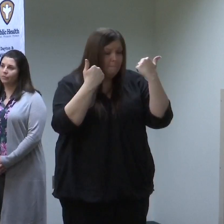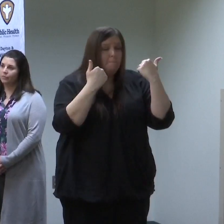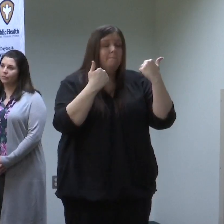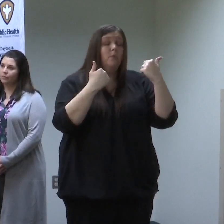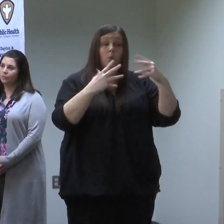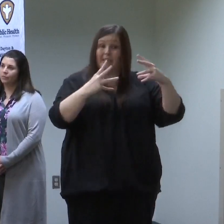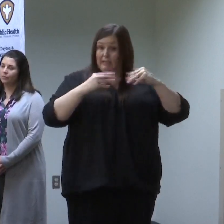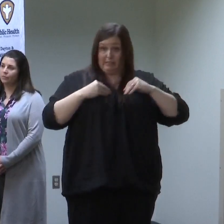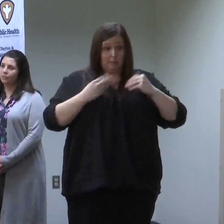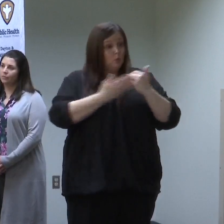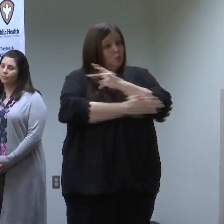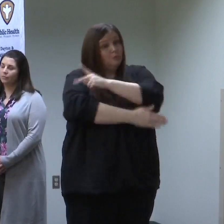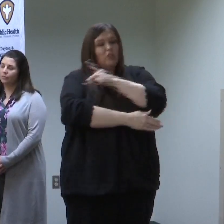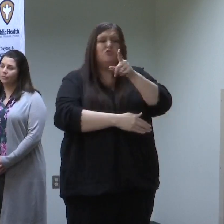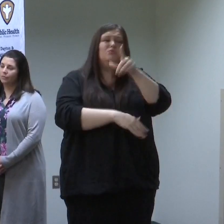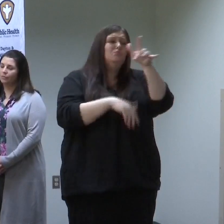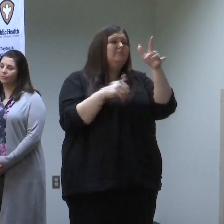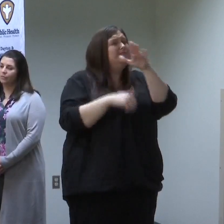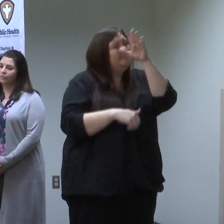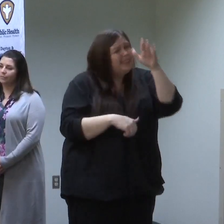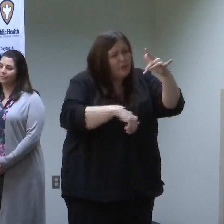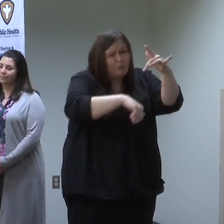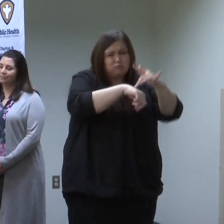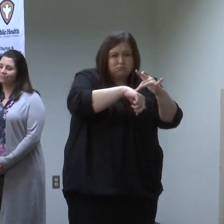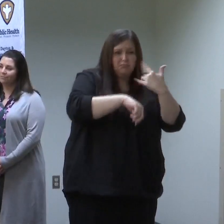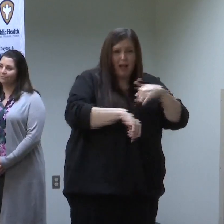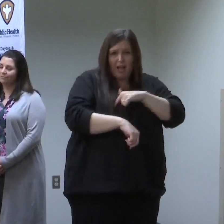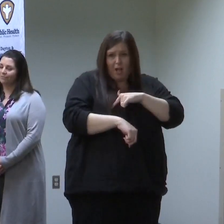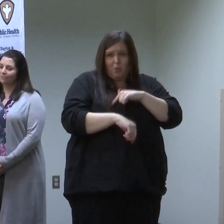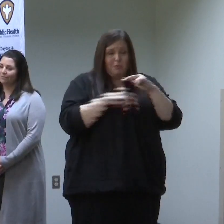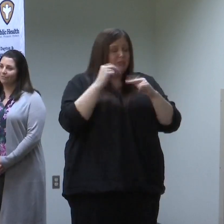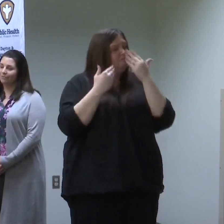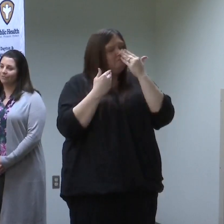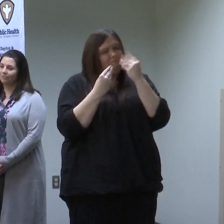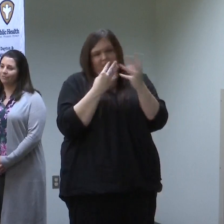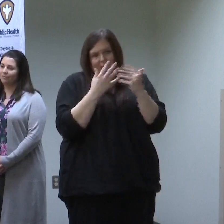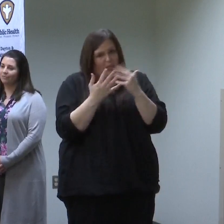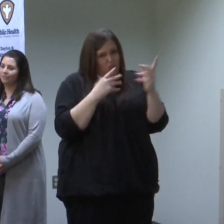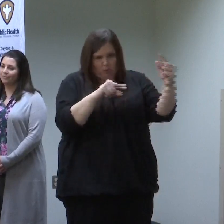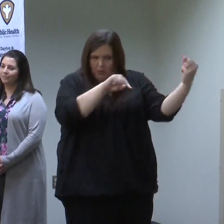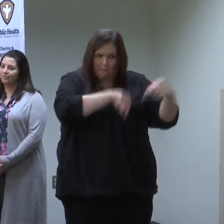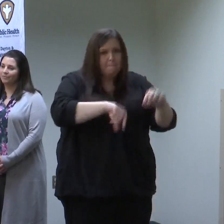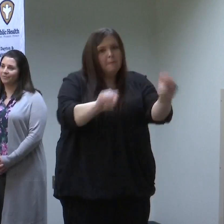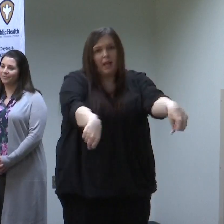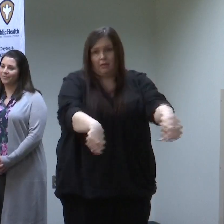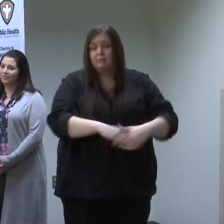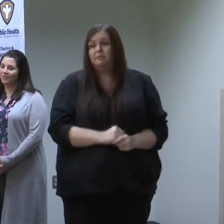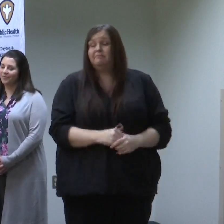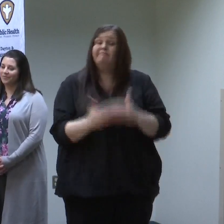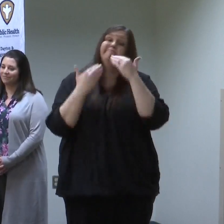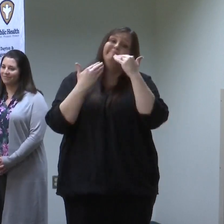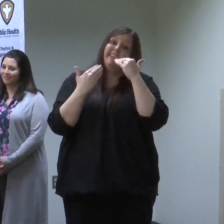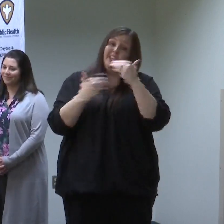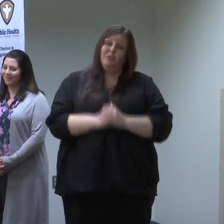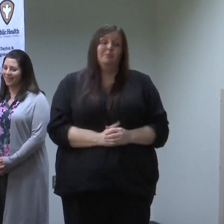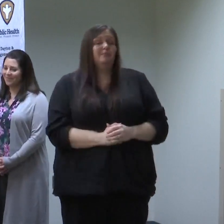take new patients. So if you've not been a patient with us, we will take you for that first appointment. Thank you.